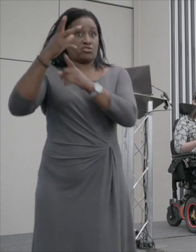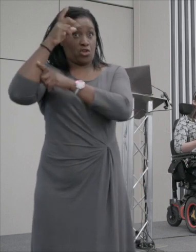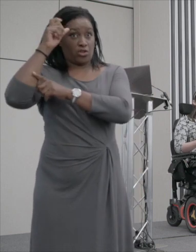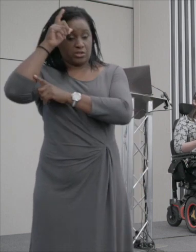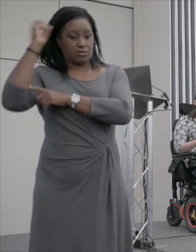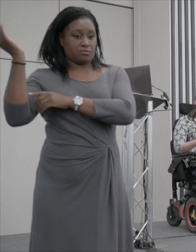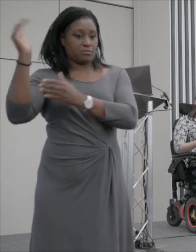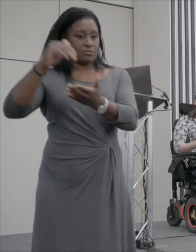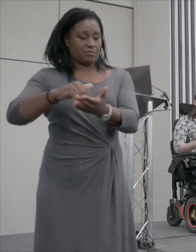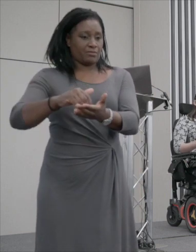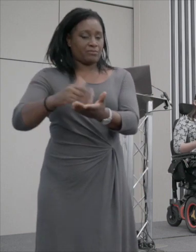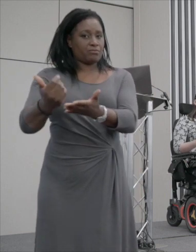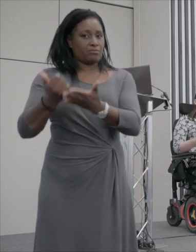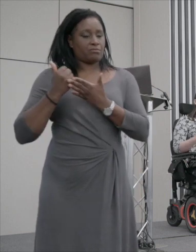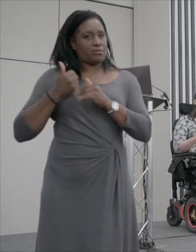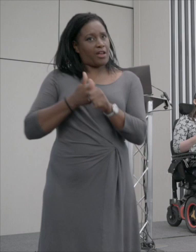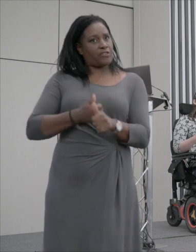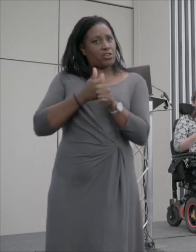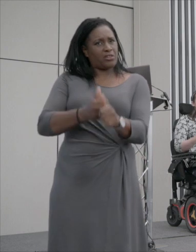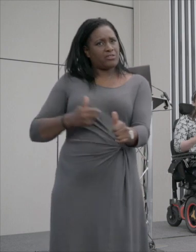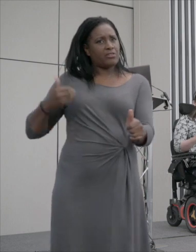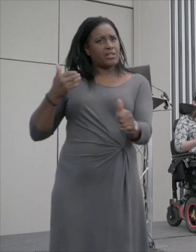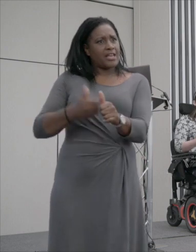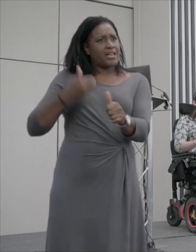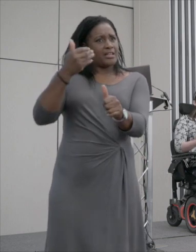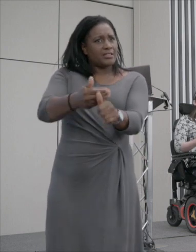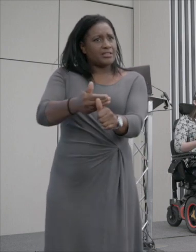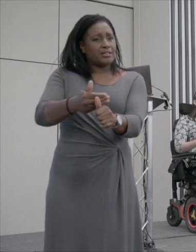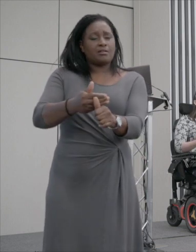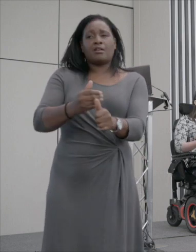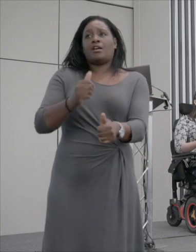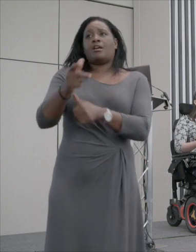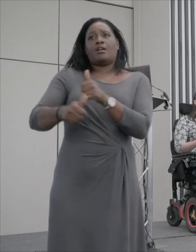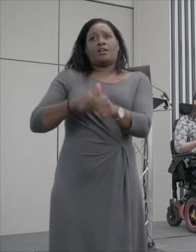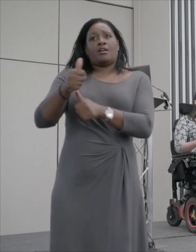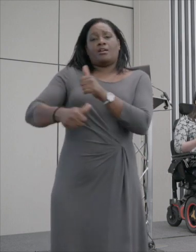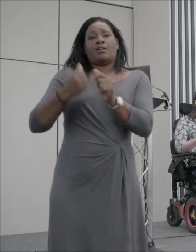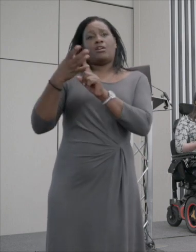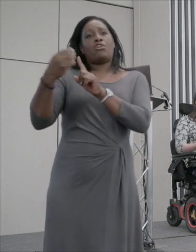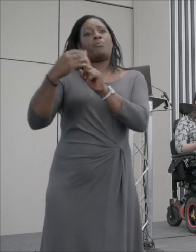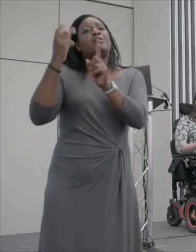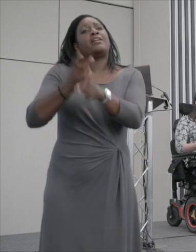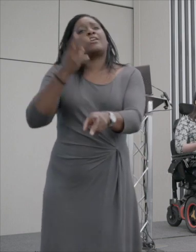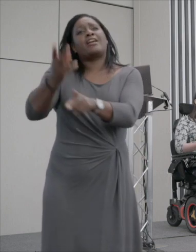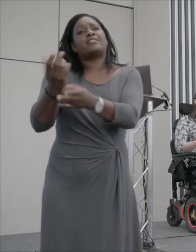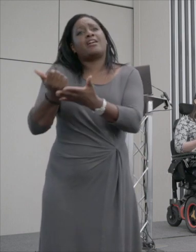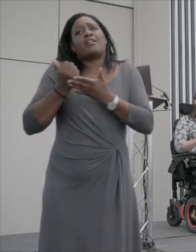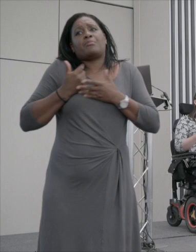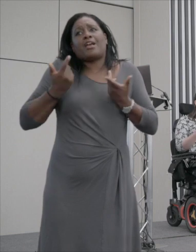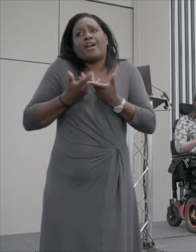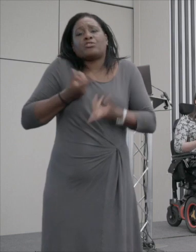as an advocate for many years. And again, another role model in my life that showed me how to speak for myself.